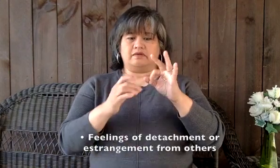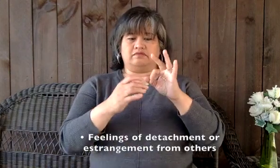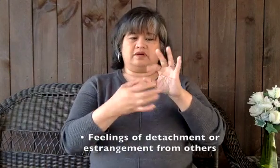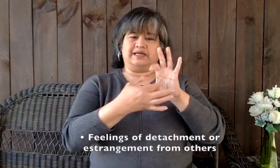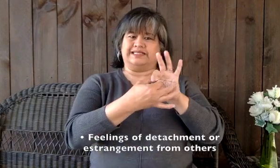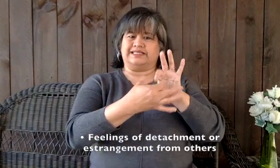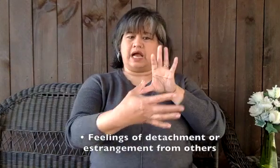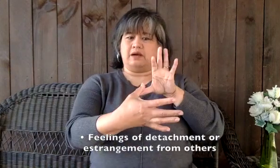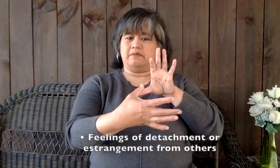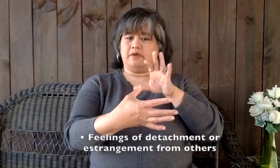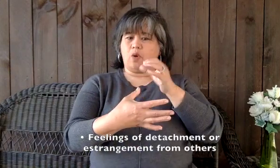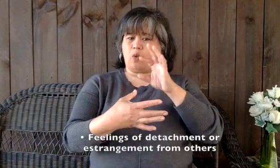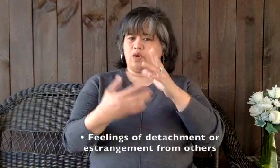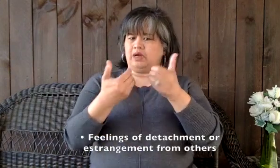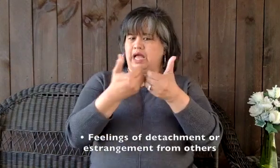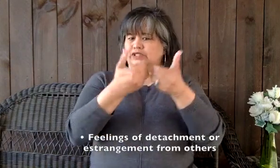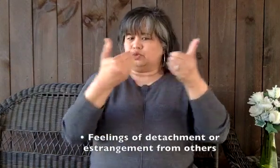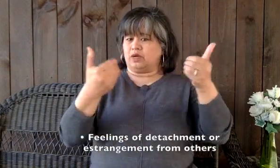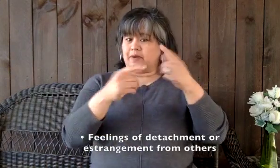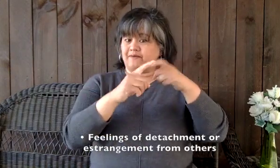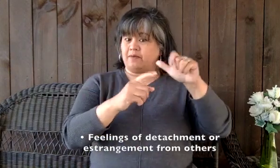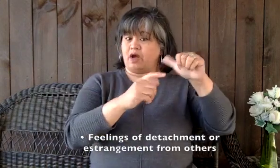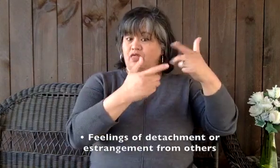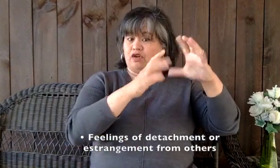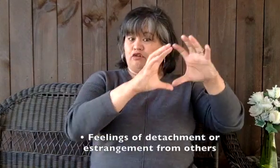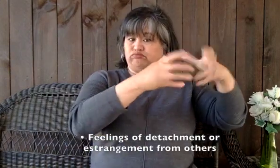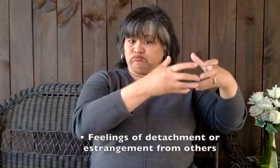feeling of detachment or estrangement from others,